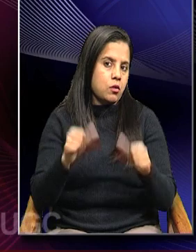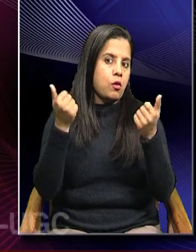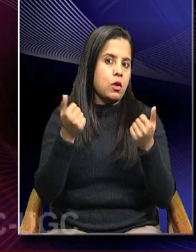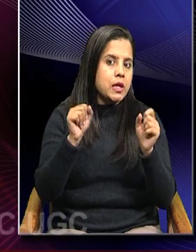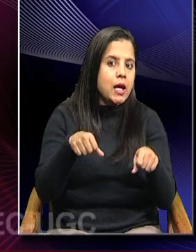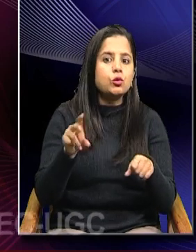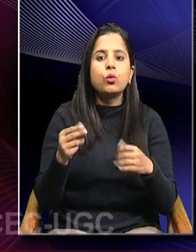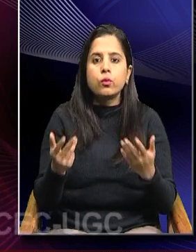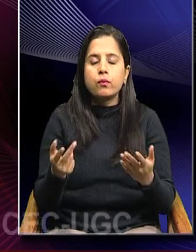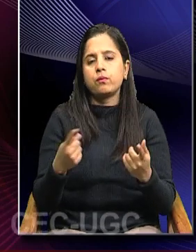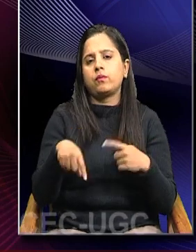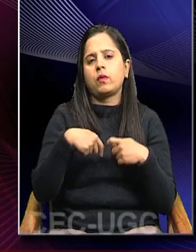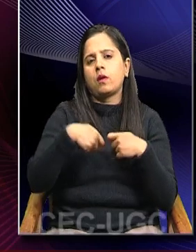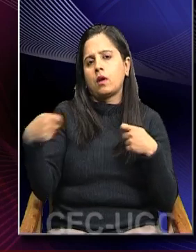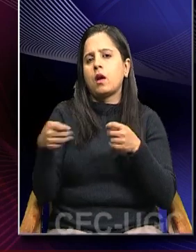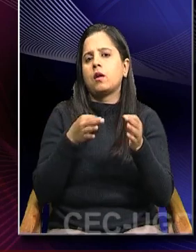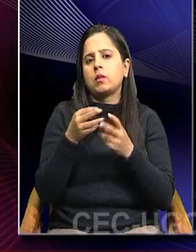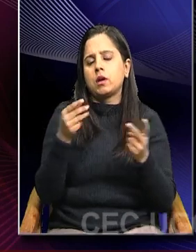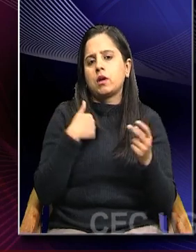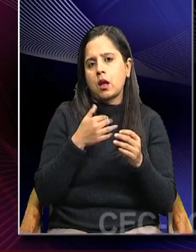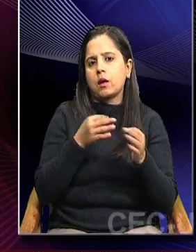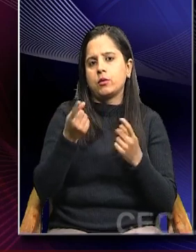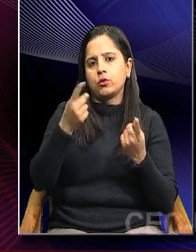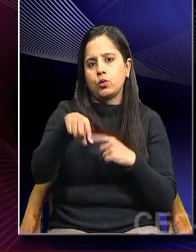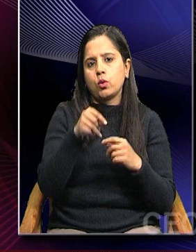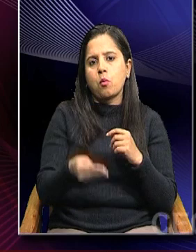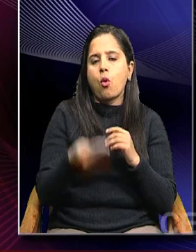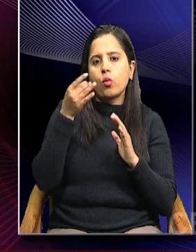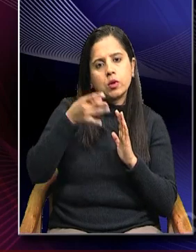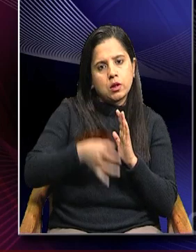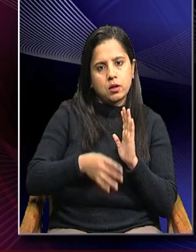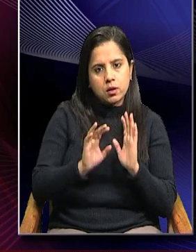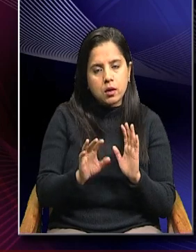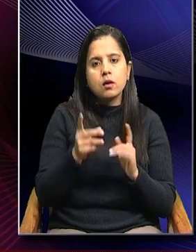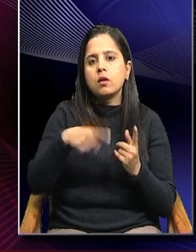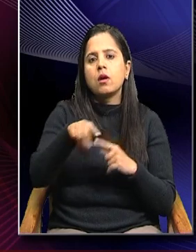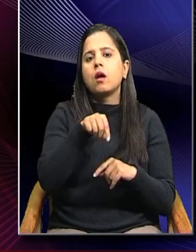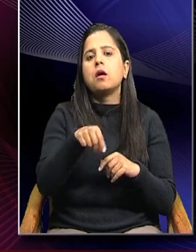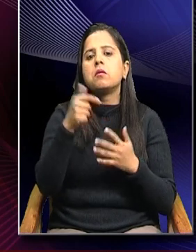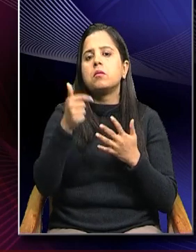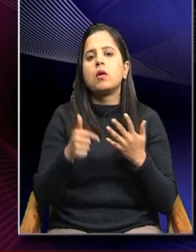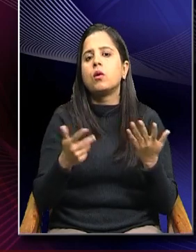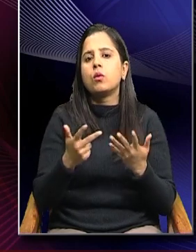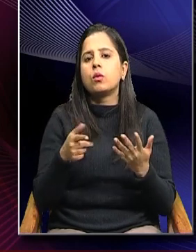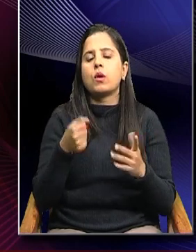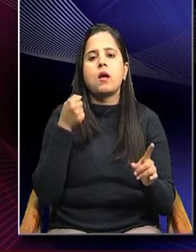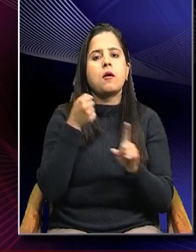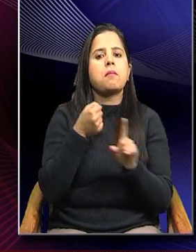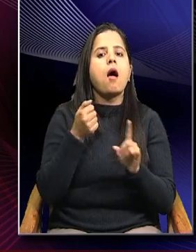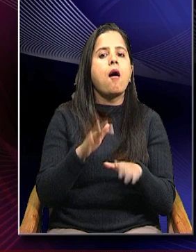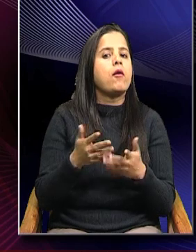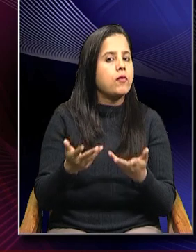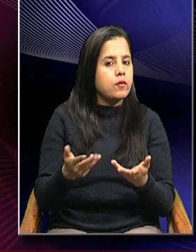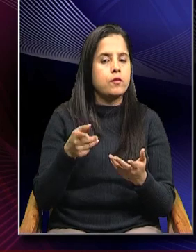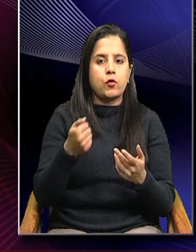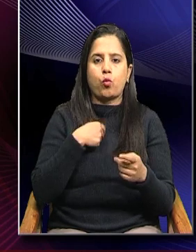not. So, I would be elaborating, I would be explaining to you in great detail what these factors are and what kind of impact they have